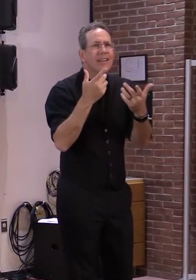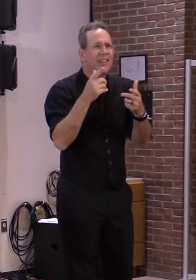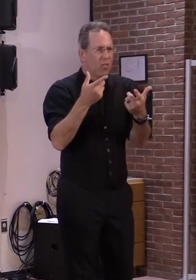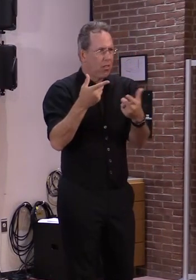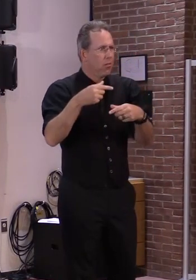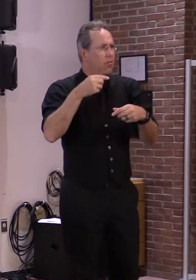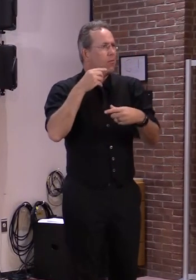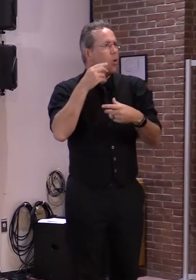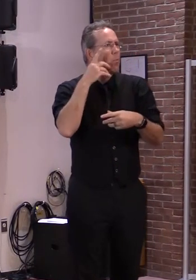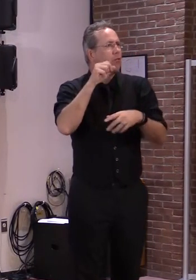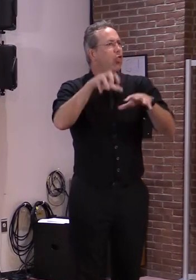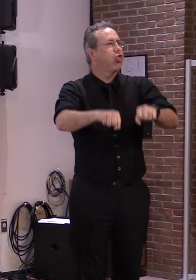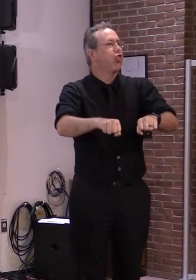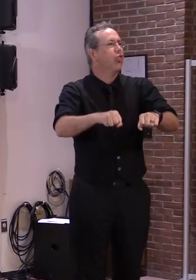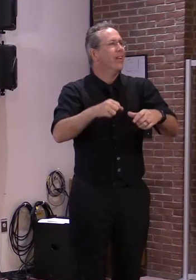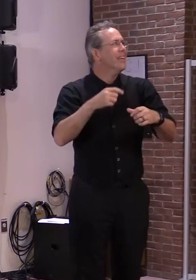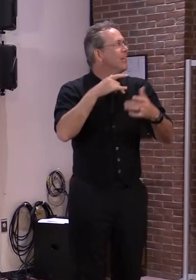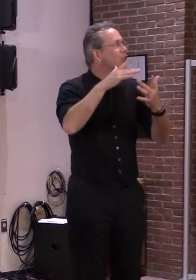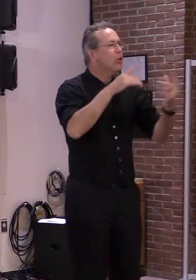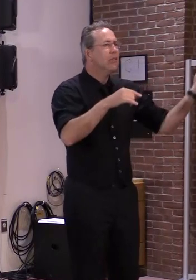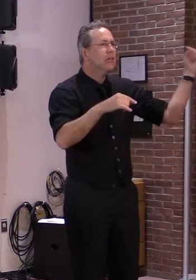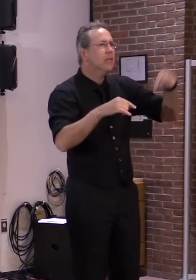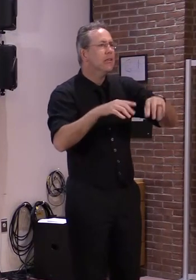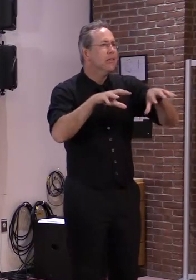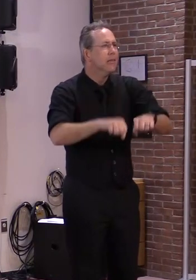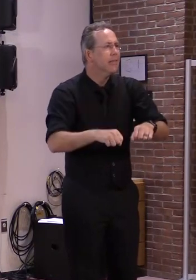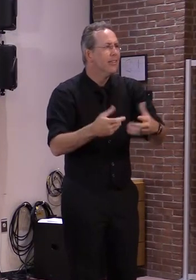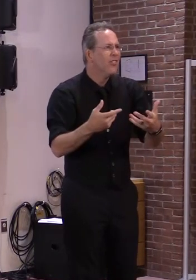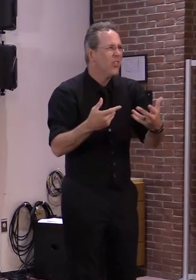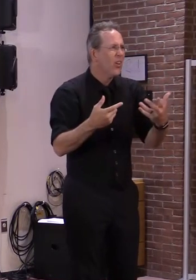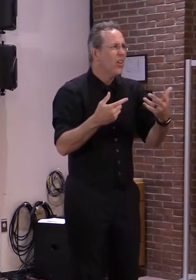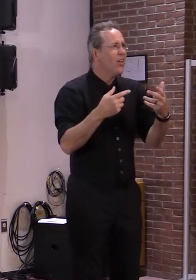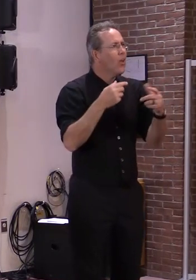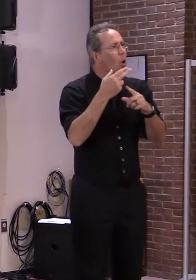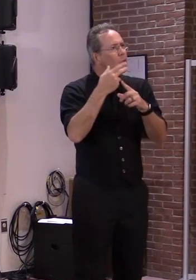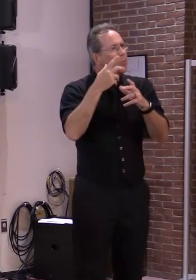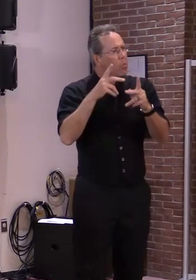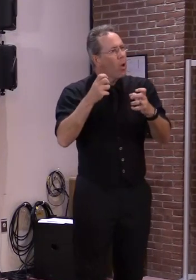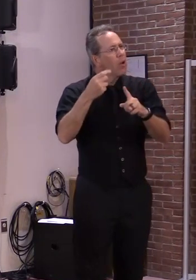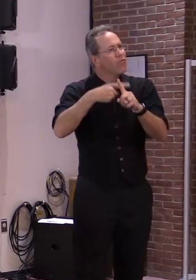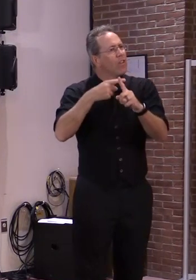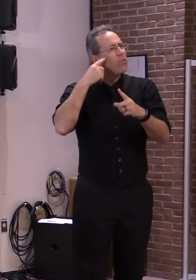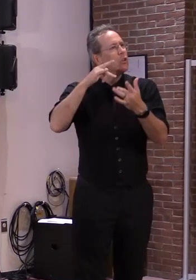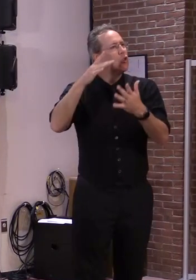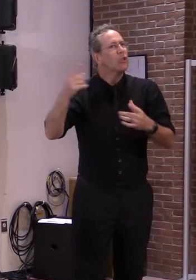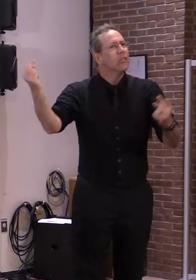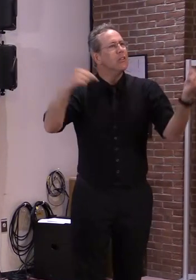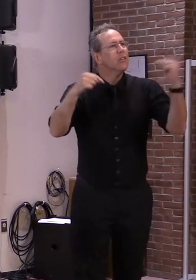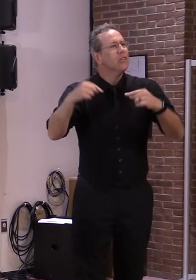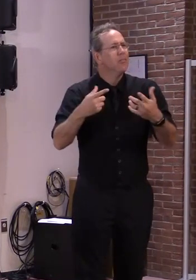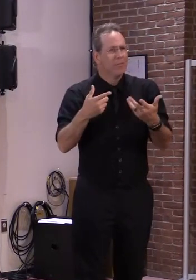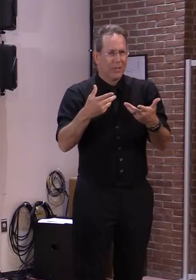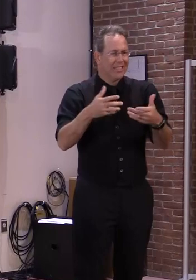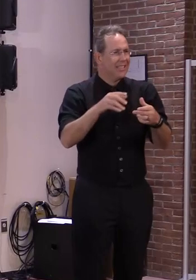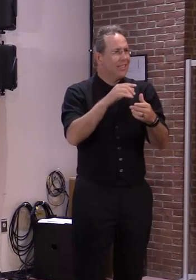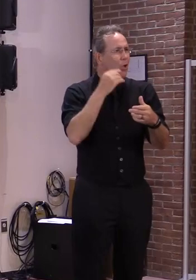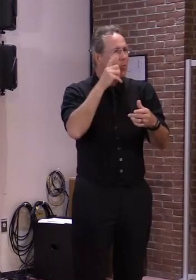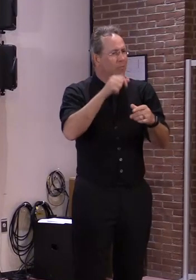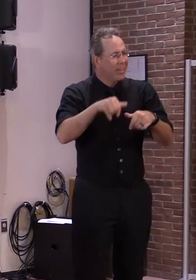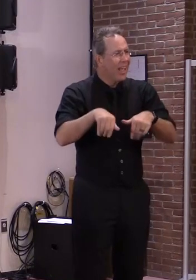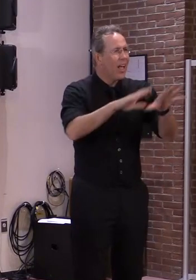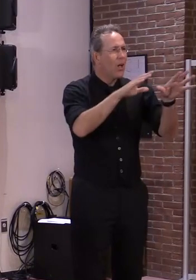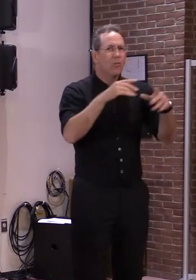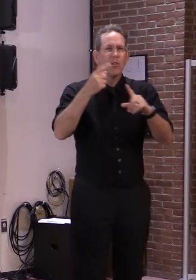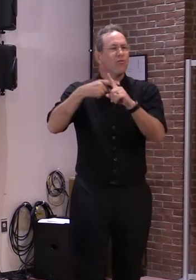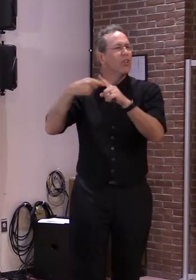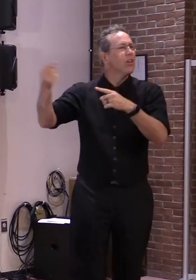the fortunate of having rooms available. We don't have those rooms available anymore. Tourism is starting to pick up. Those rooms are starting